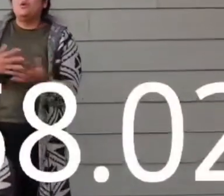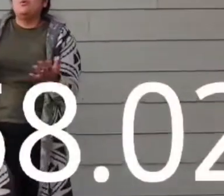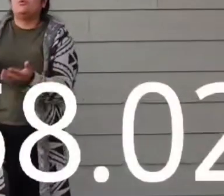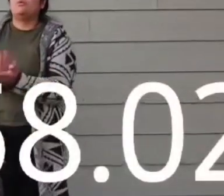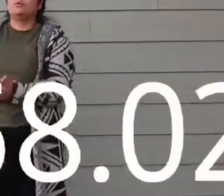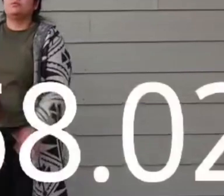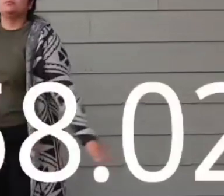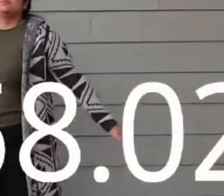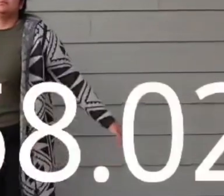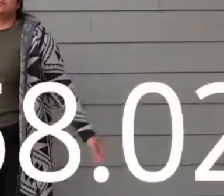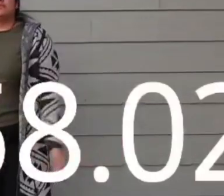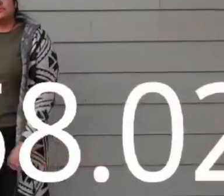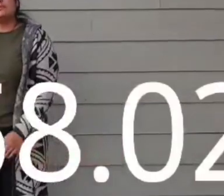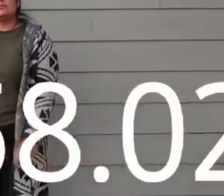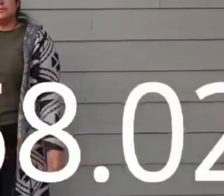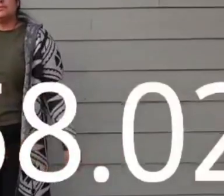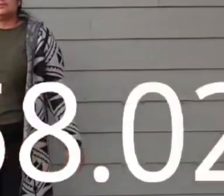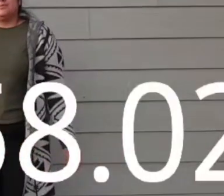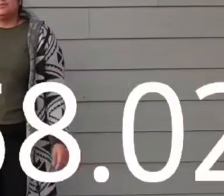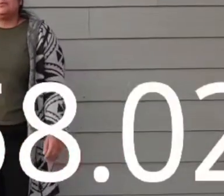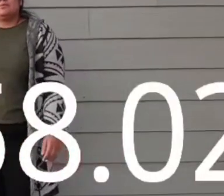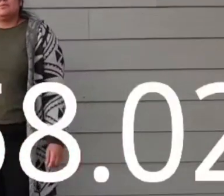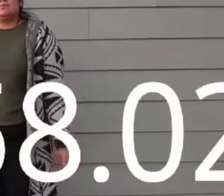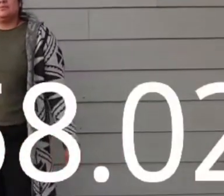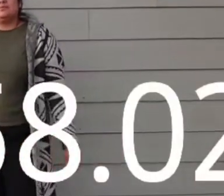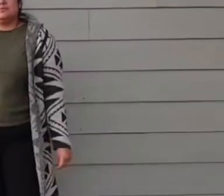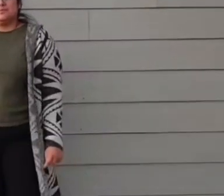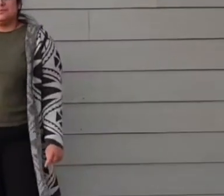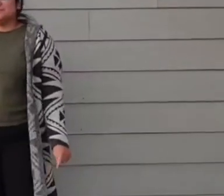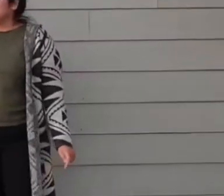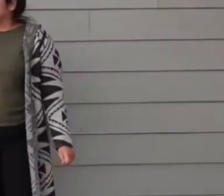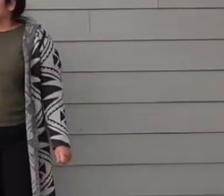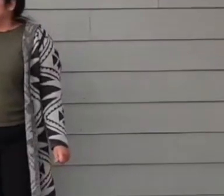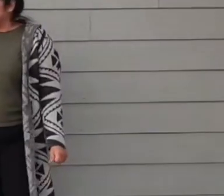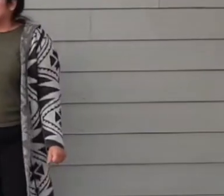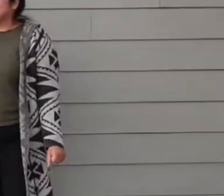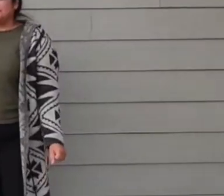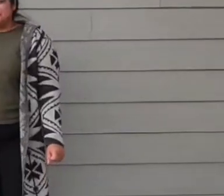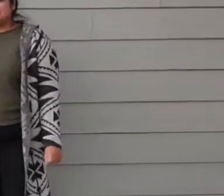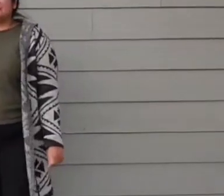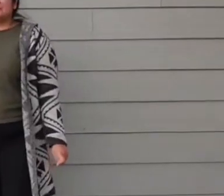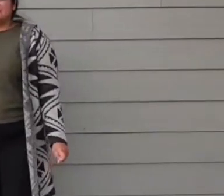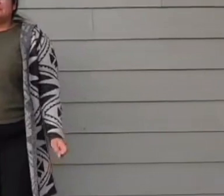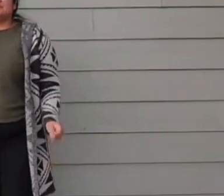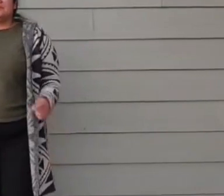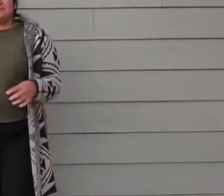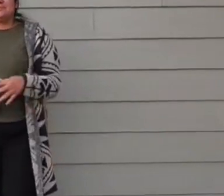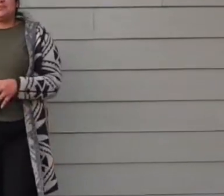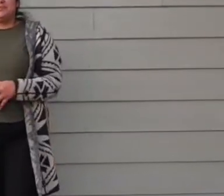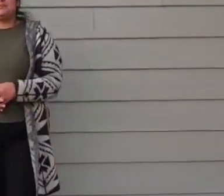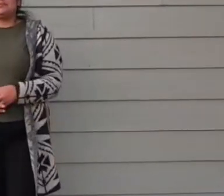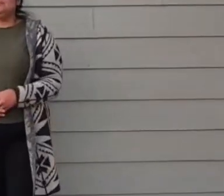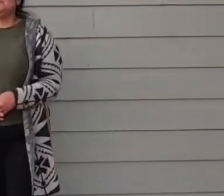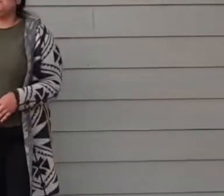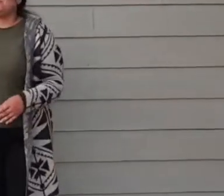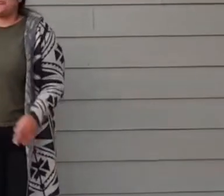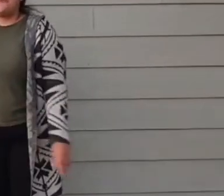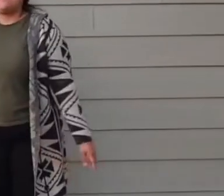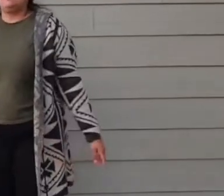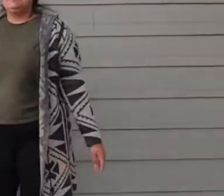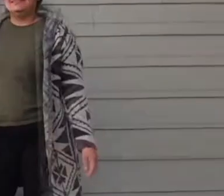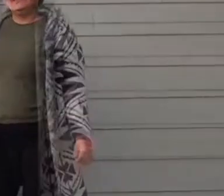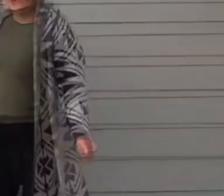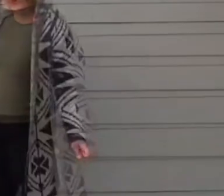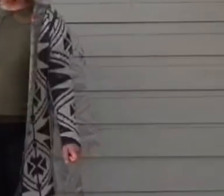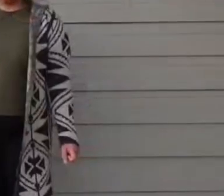$61,958.02. So if God has put on your heart to be a part of that long-lasting impact, please donate to our